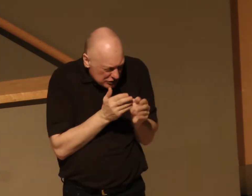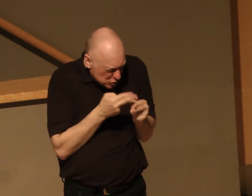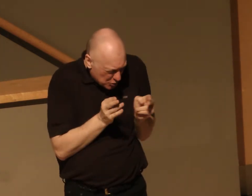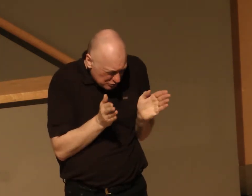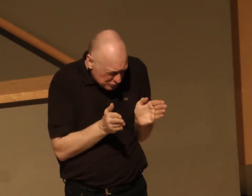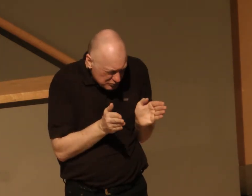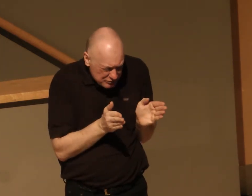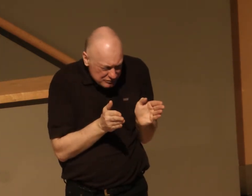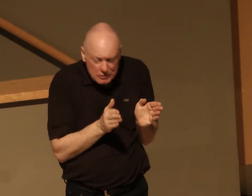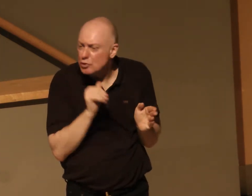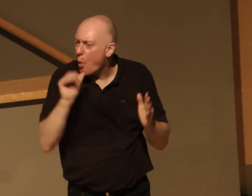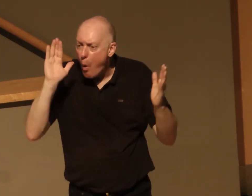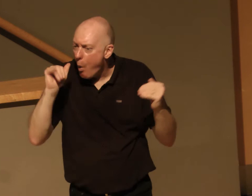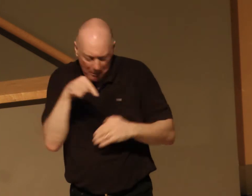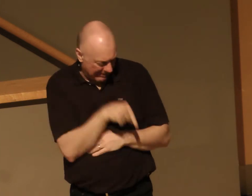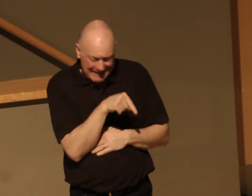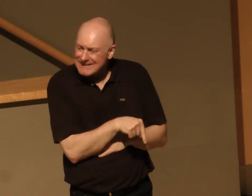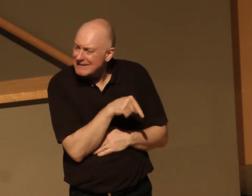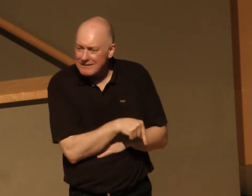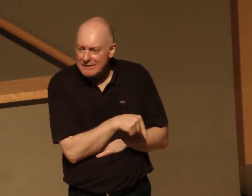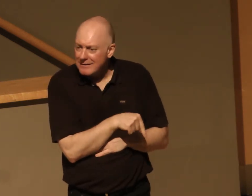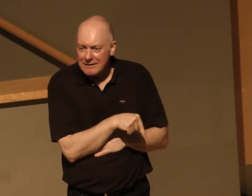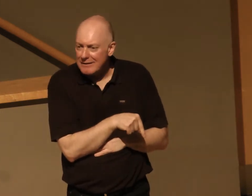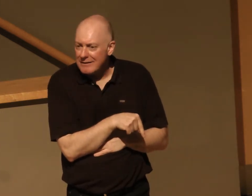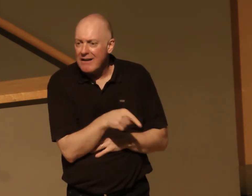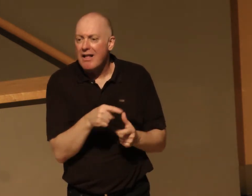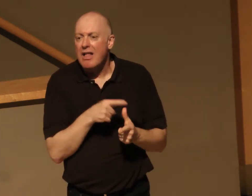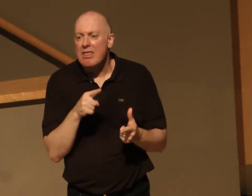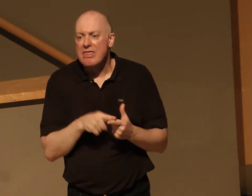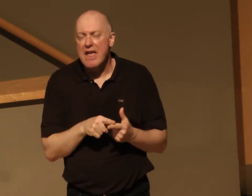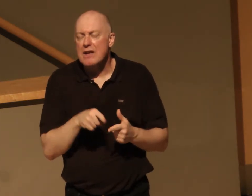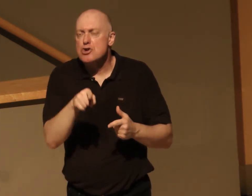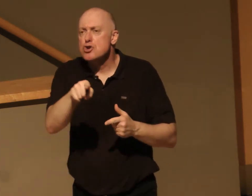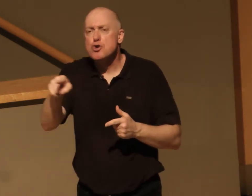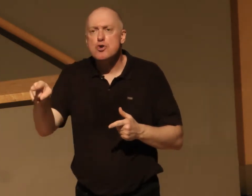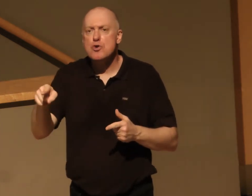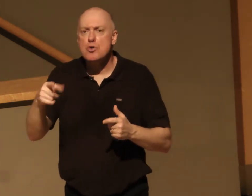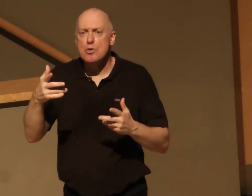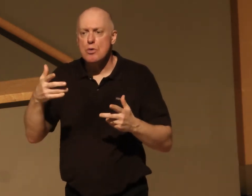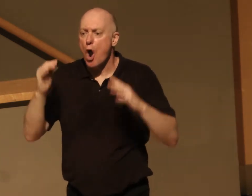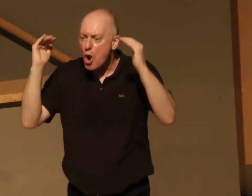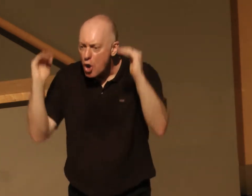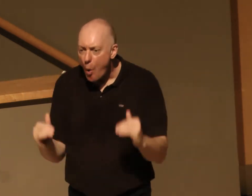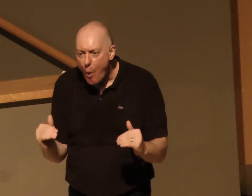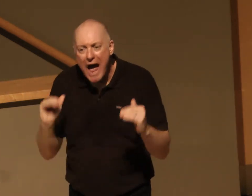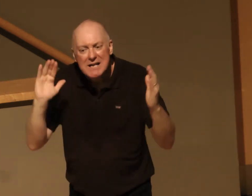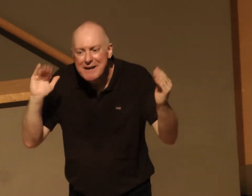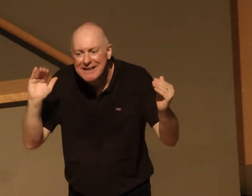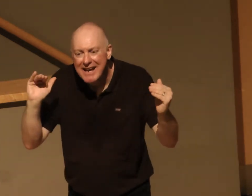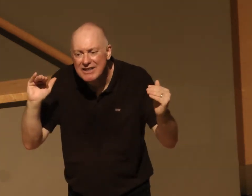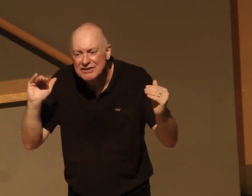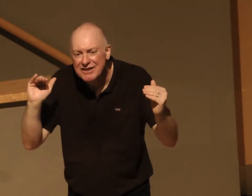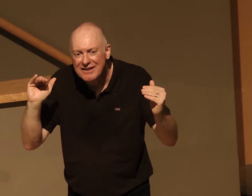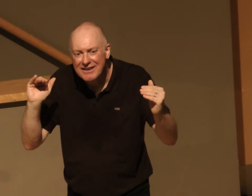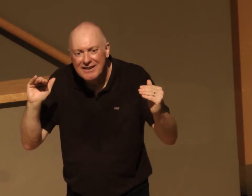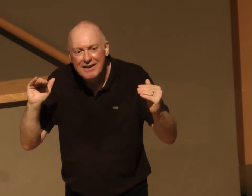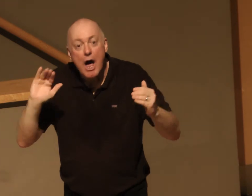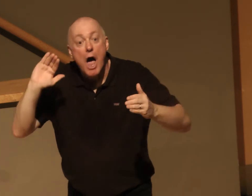this life we are setting ourselves up with such massively low expectations compared to what God has